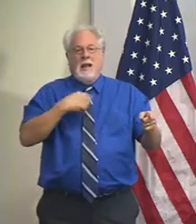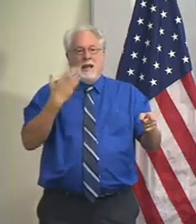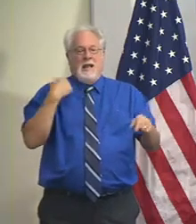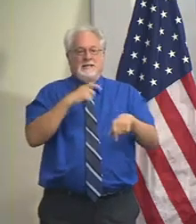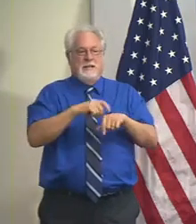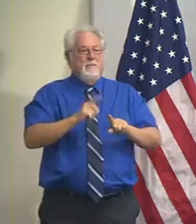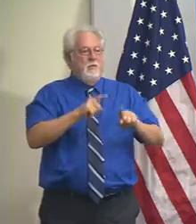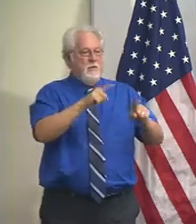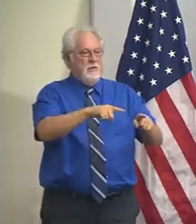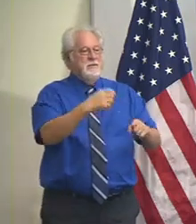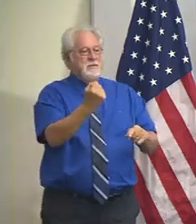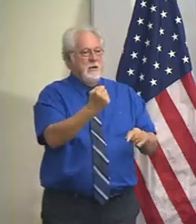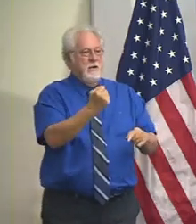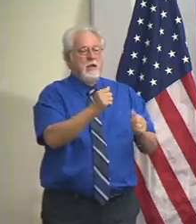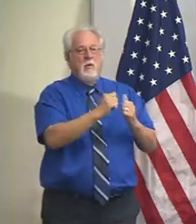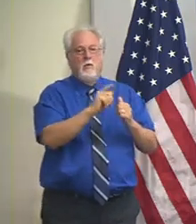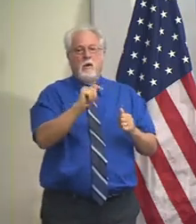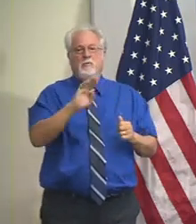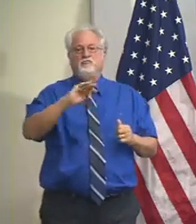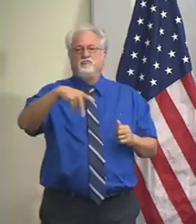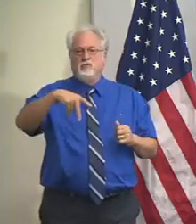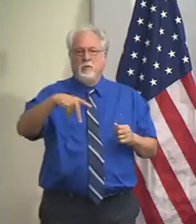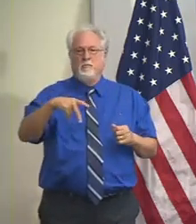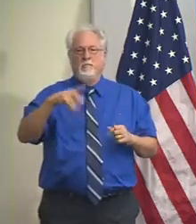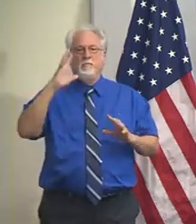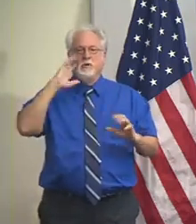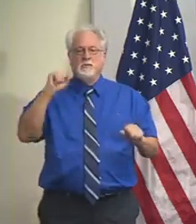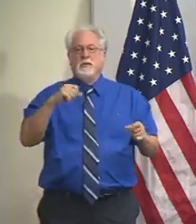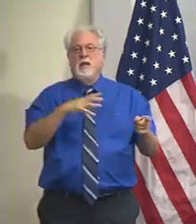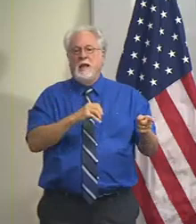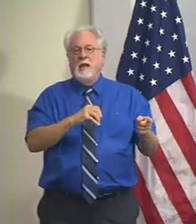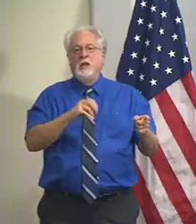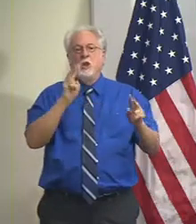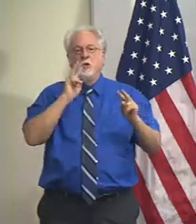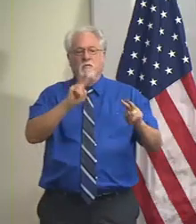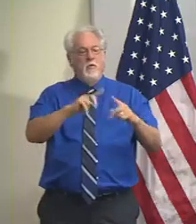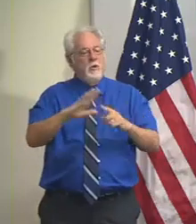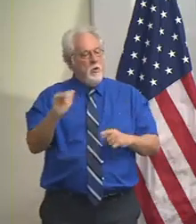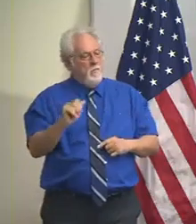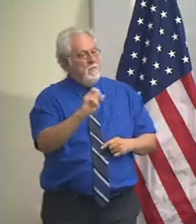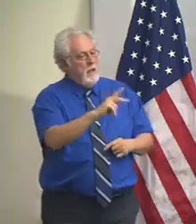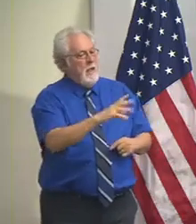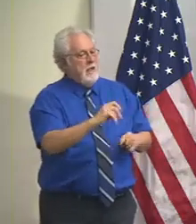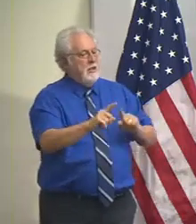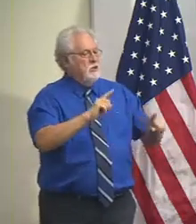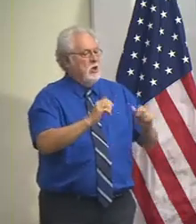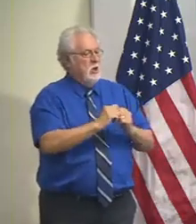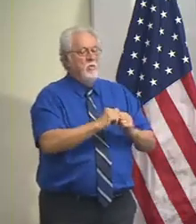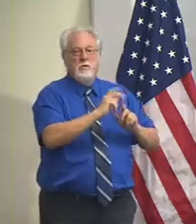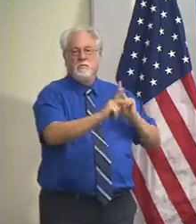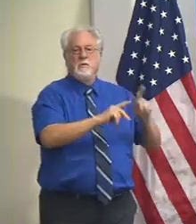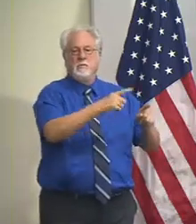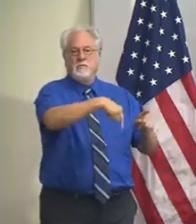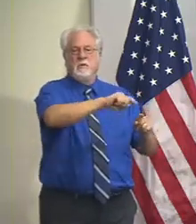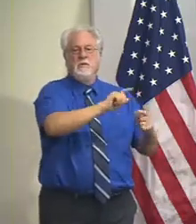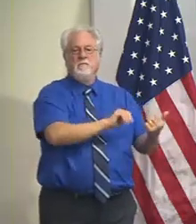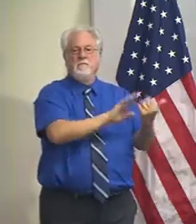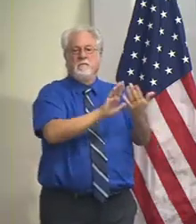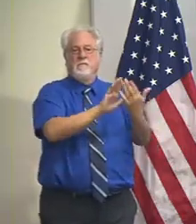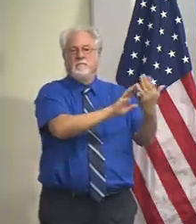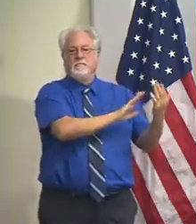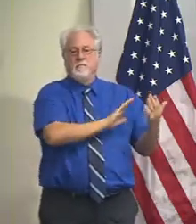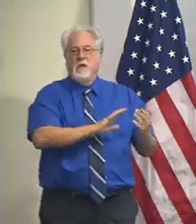Saturday when President Trump visited, and I look forward to going back and talking to individuals face to